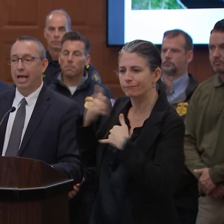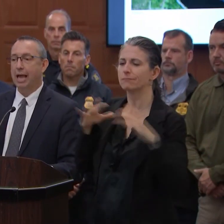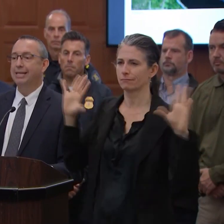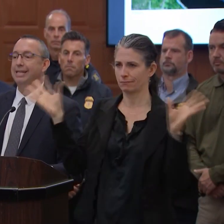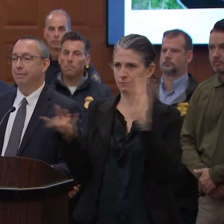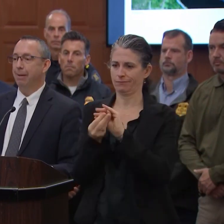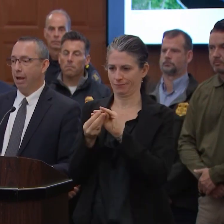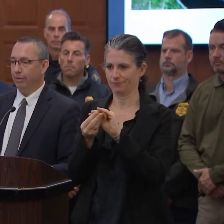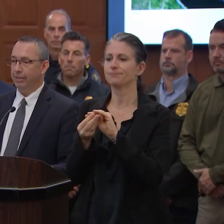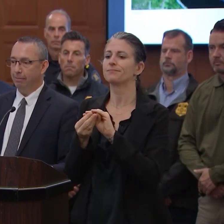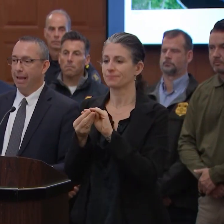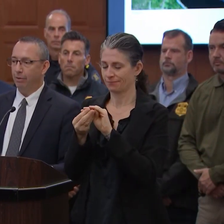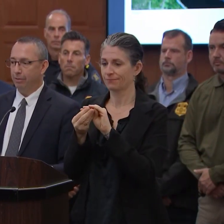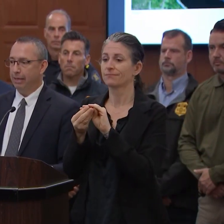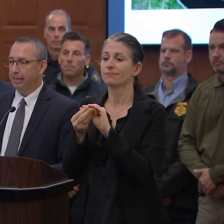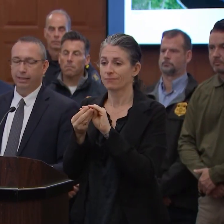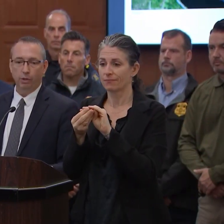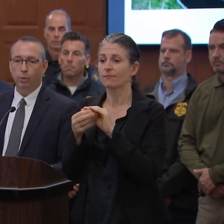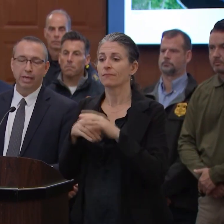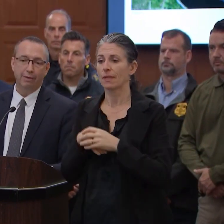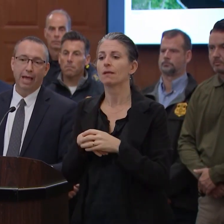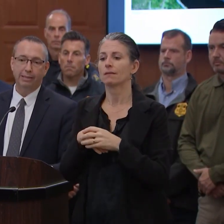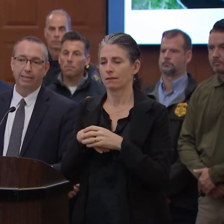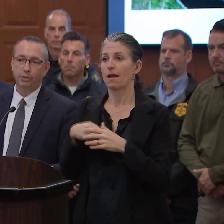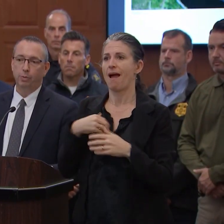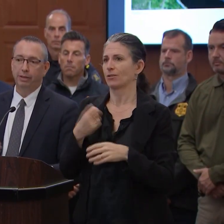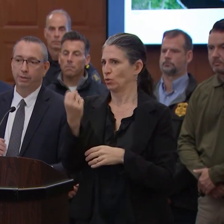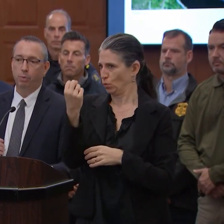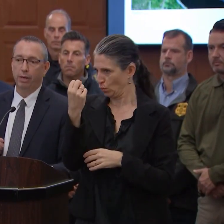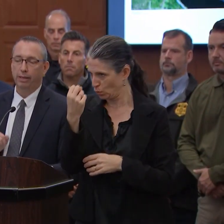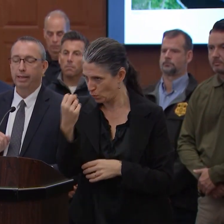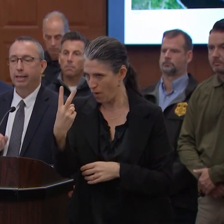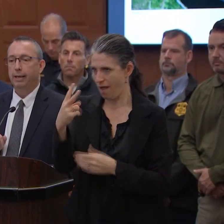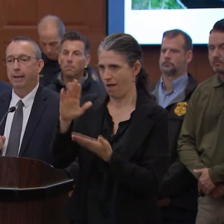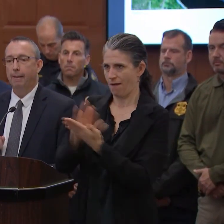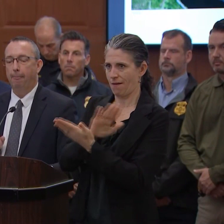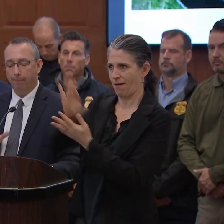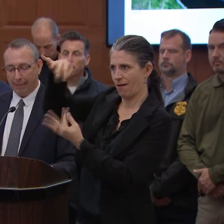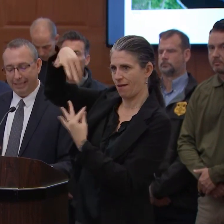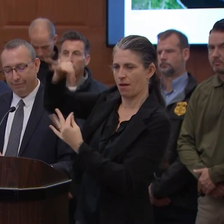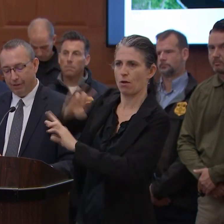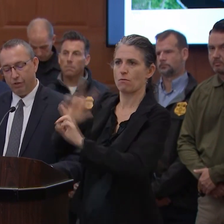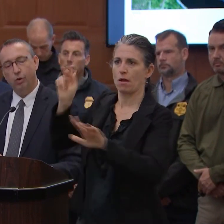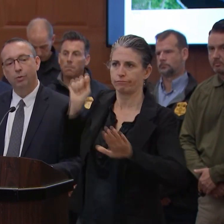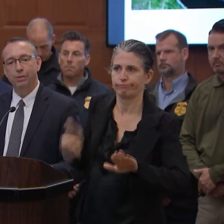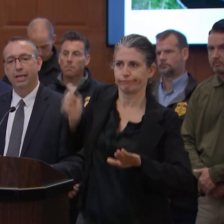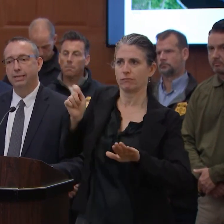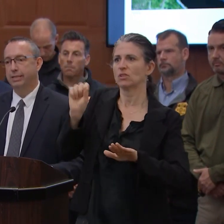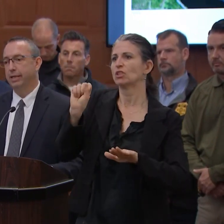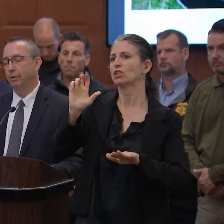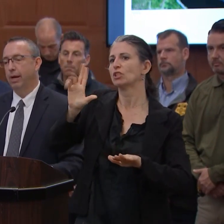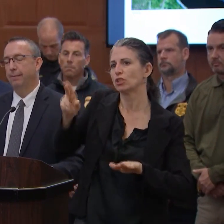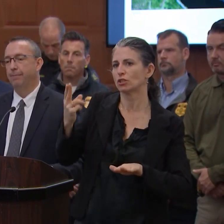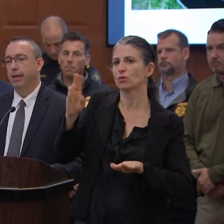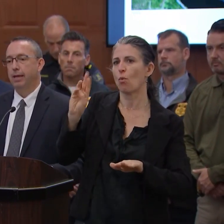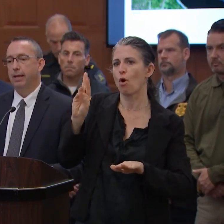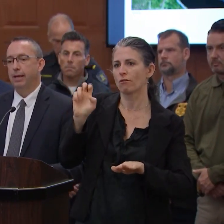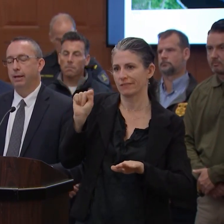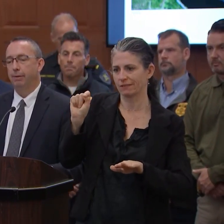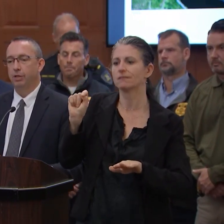so signed and impounded meaning that you wouldn't have access to them at this point. But given the circumstances here,